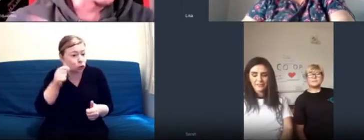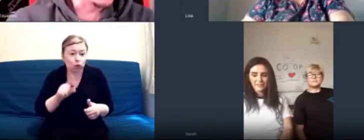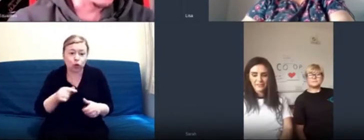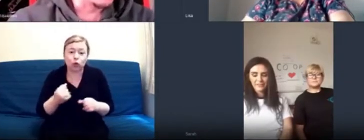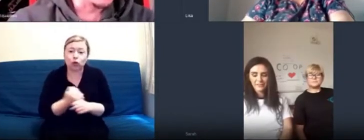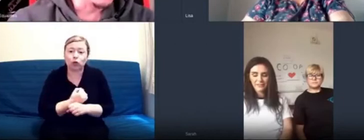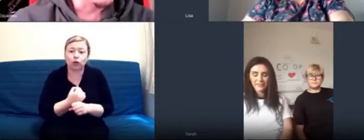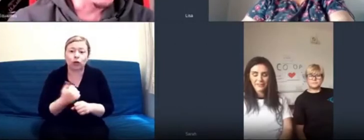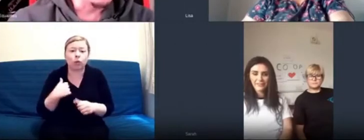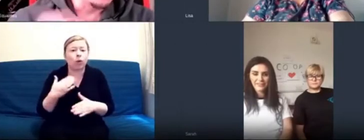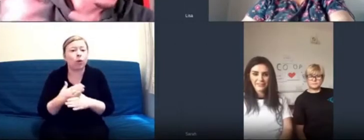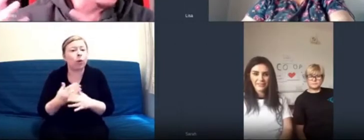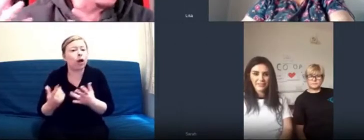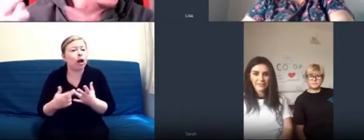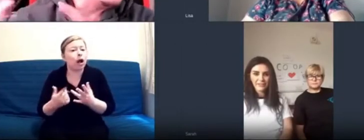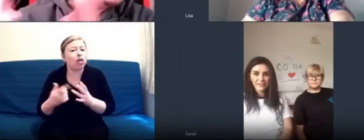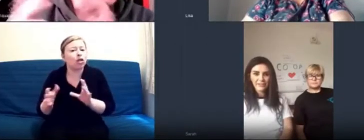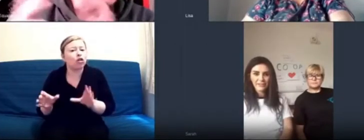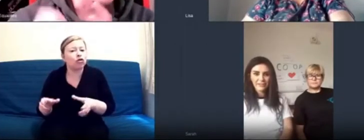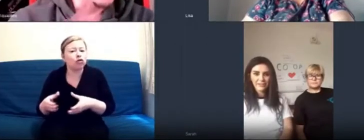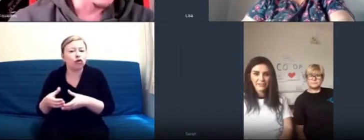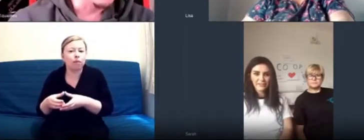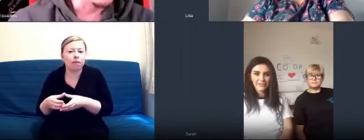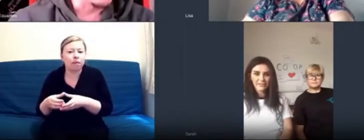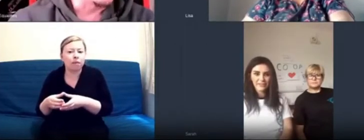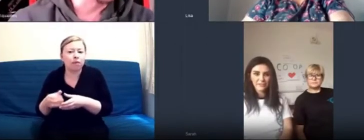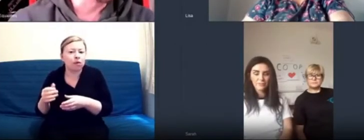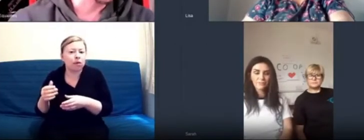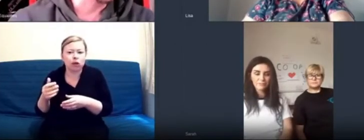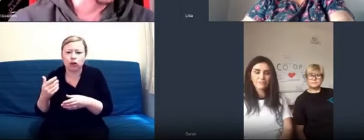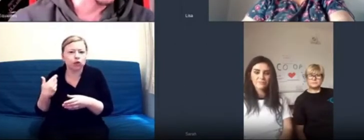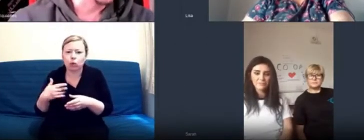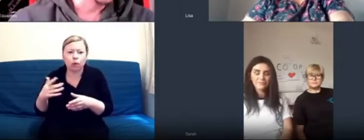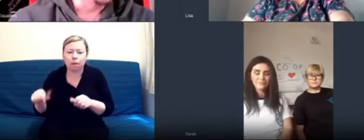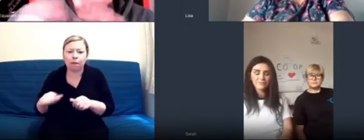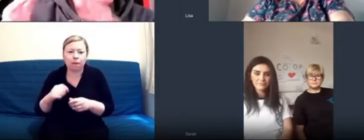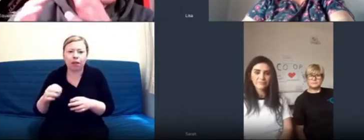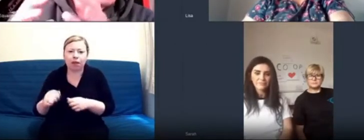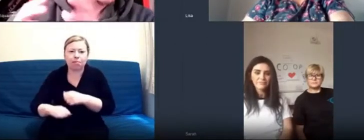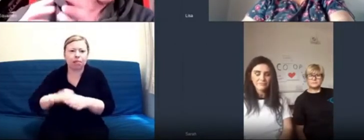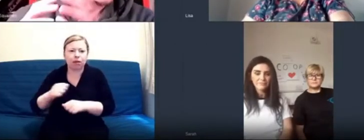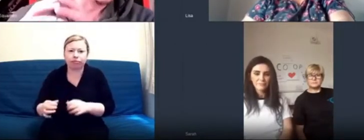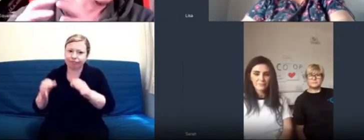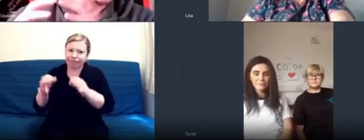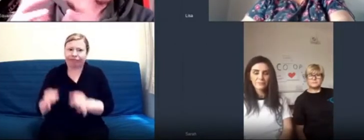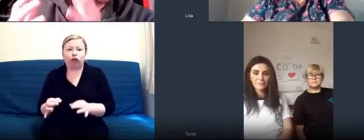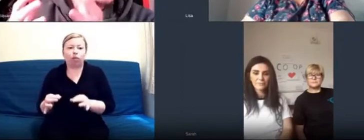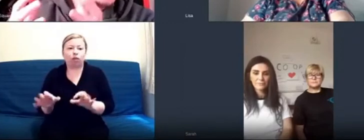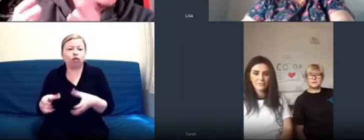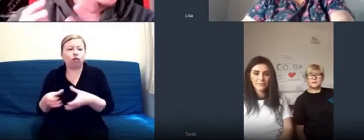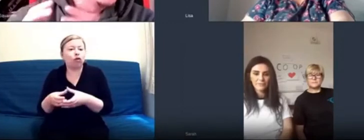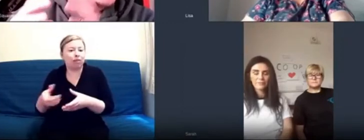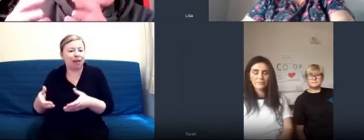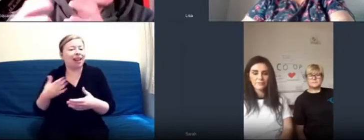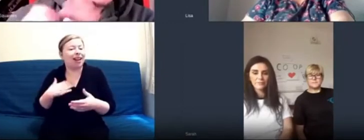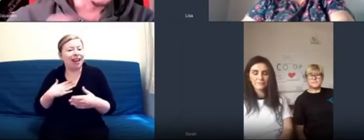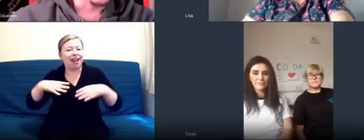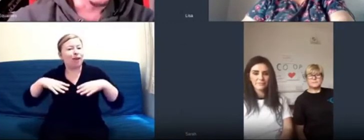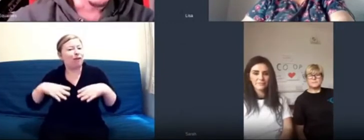with a lot of groups that they wouldn't want to become formal groups as such. They want to stay an informal